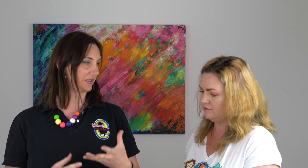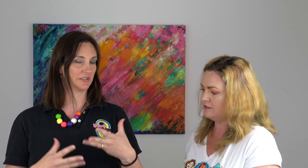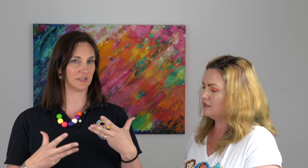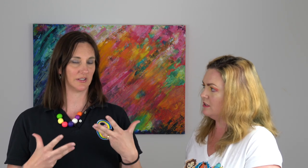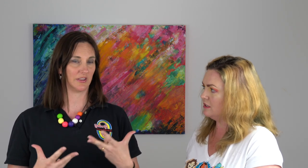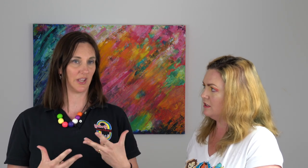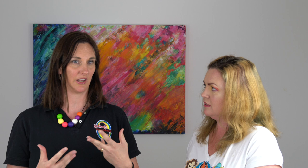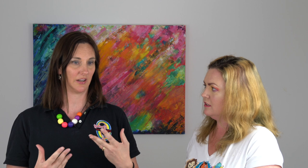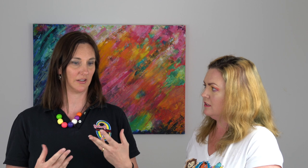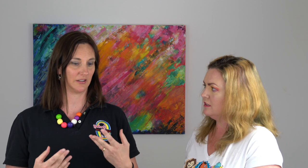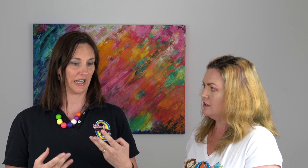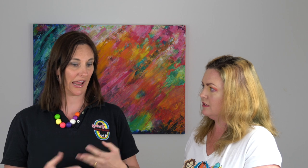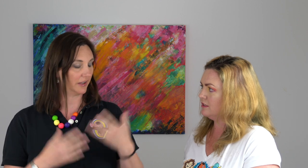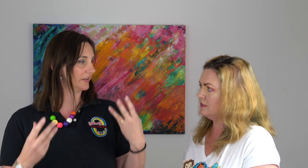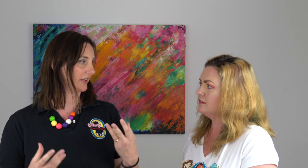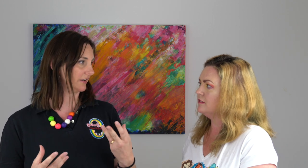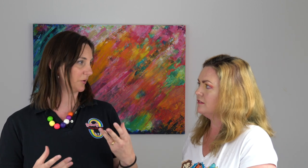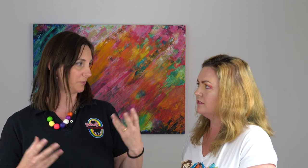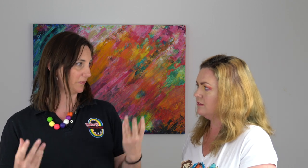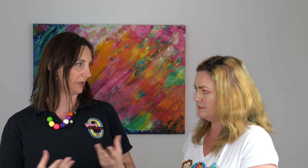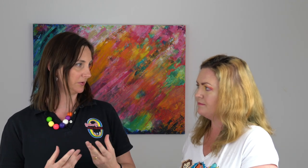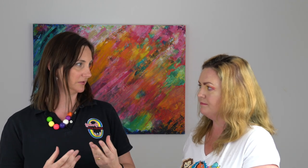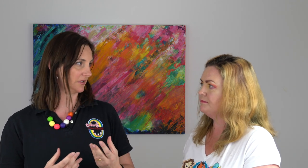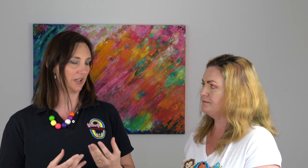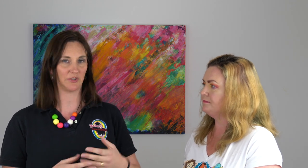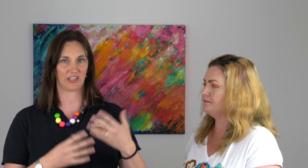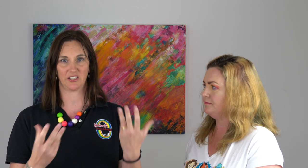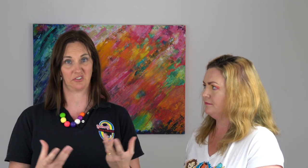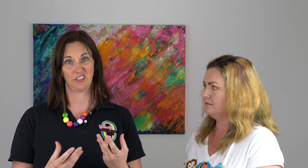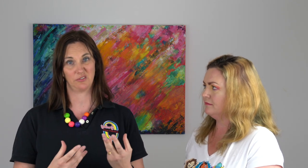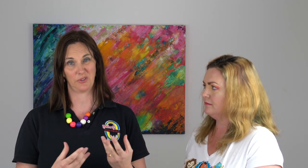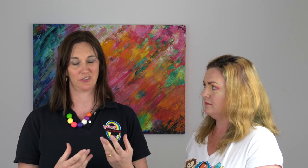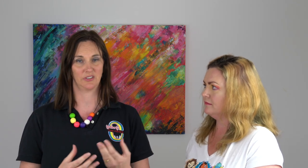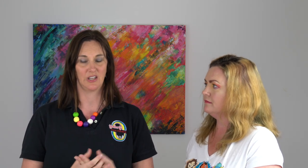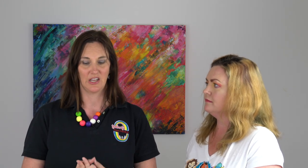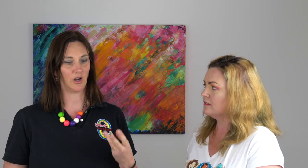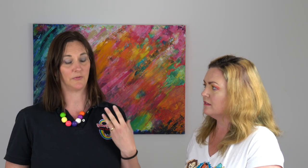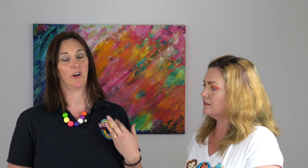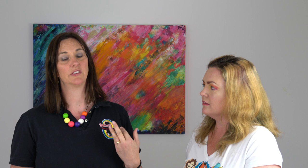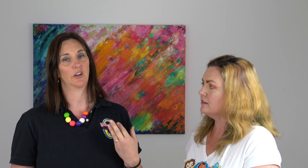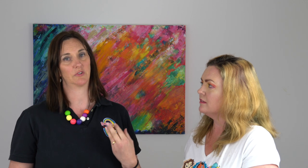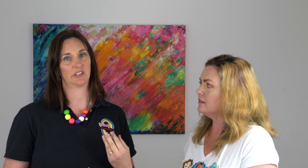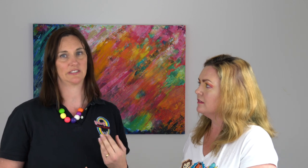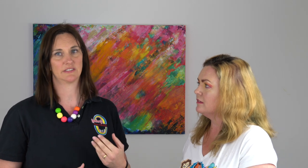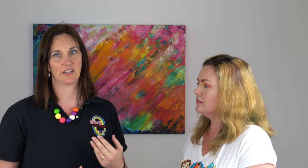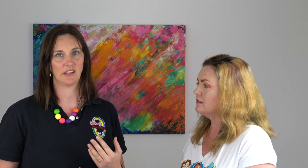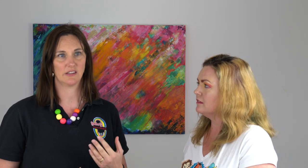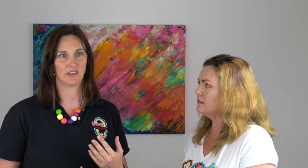Because they're a noun, they're a group of people, like a country almost. I find they don't really see that they've